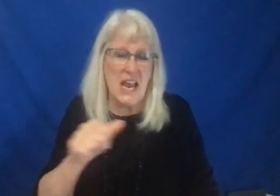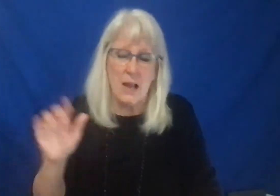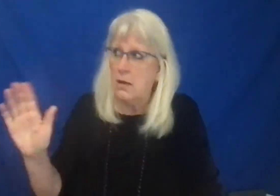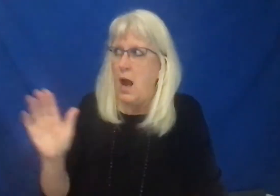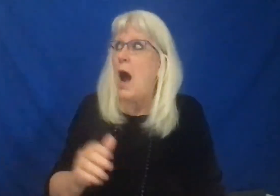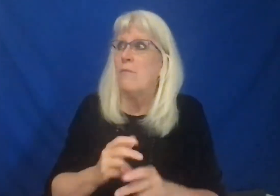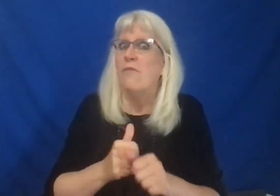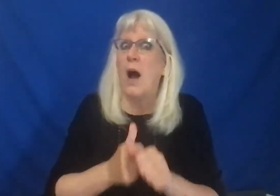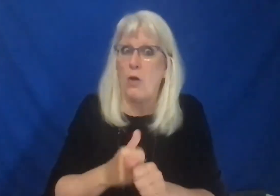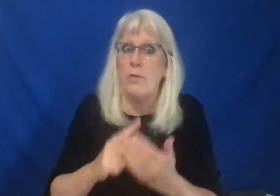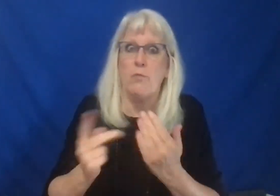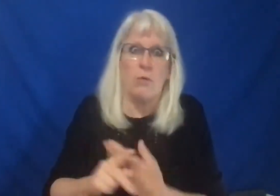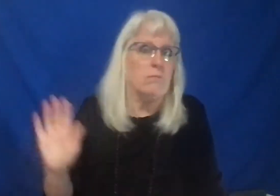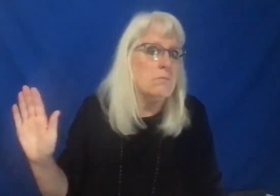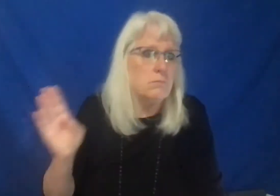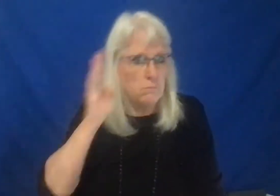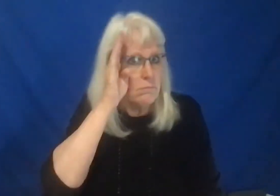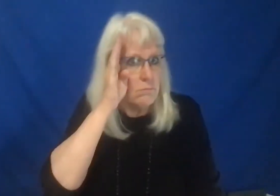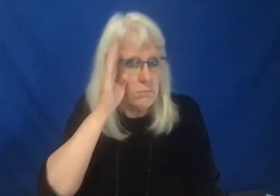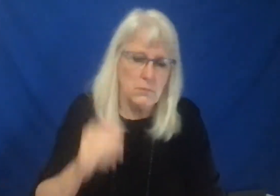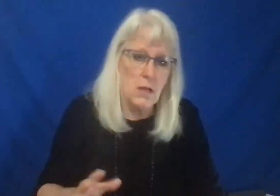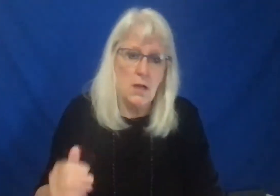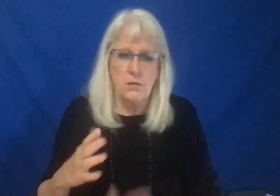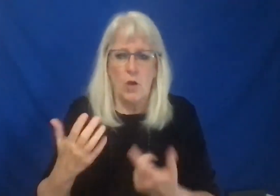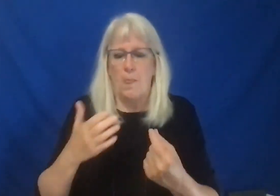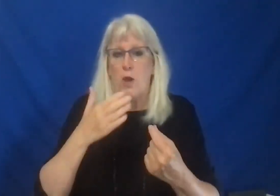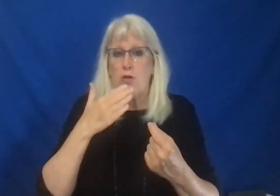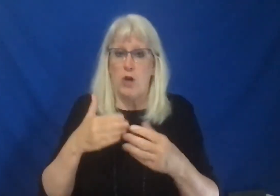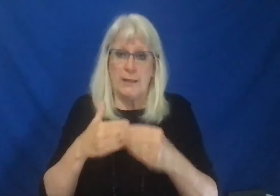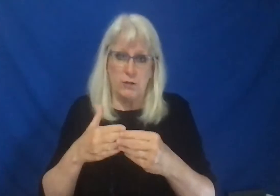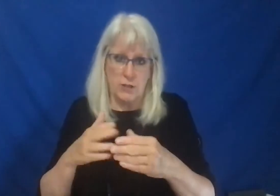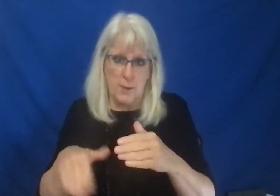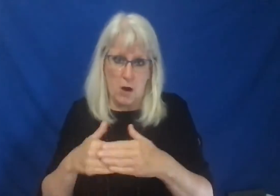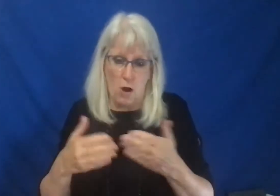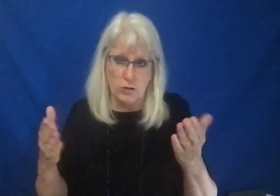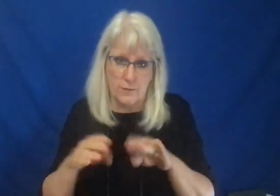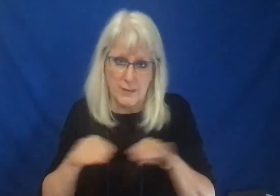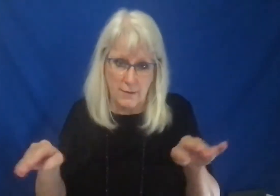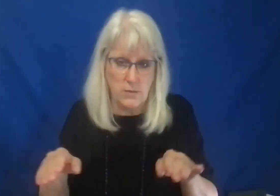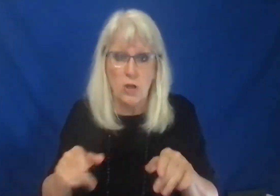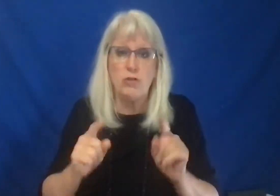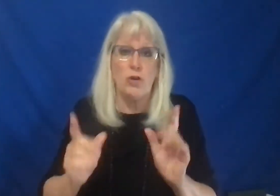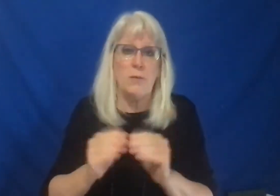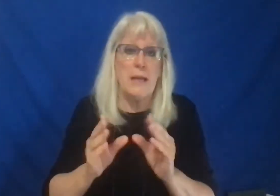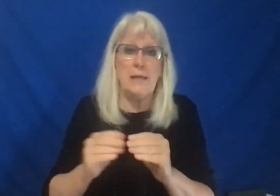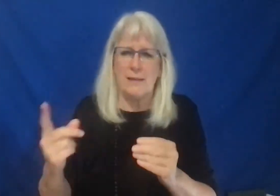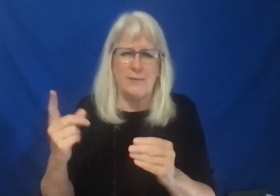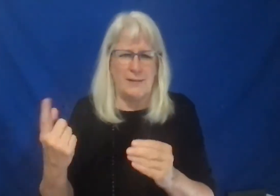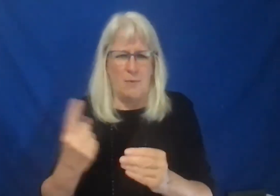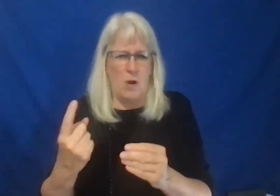practice good leadership at all service levels, and this has been talked about at the conference, is I do speak up at meetings when a tradition is being broken.